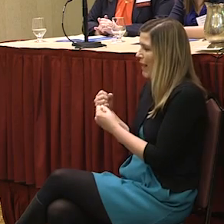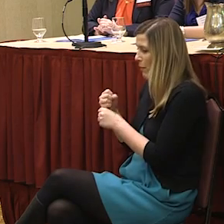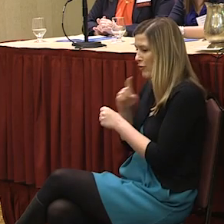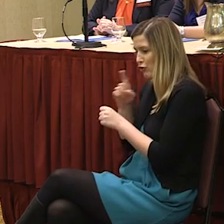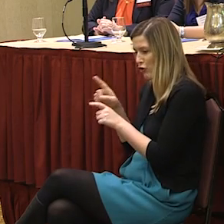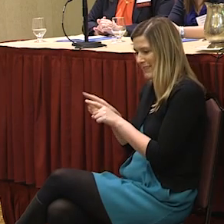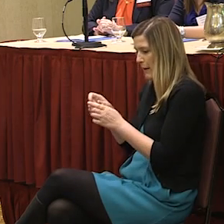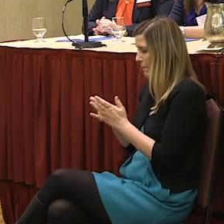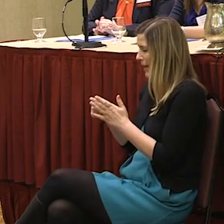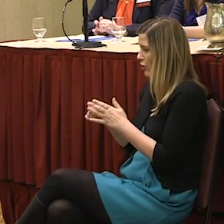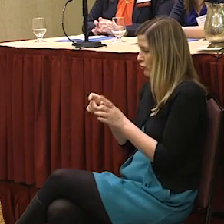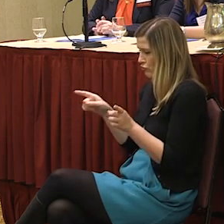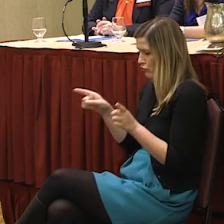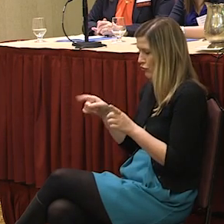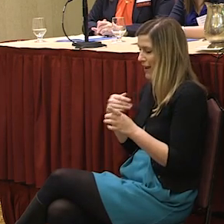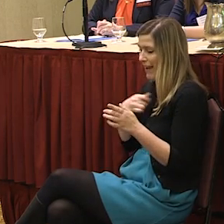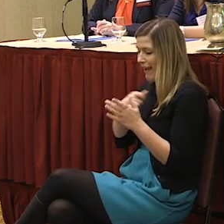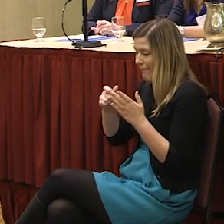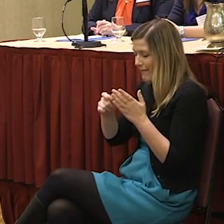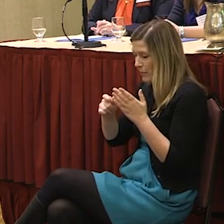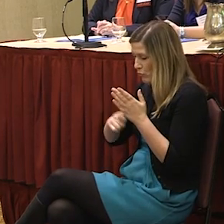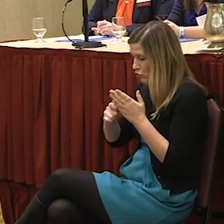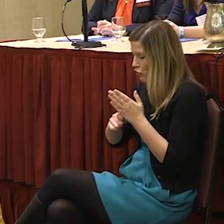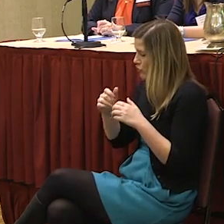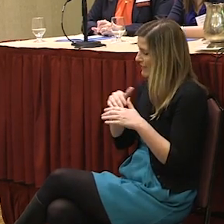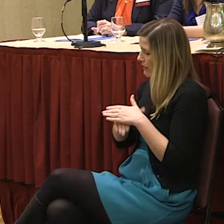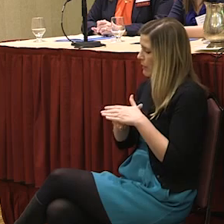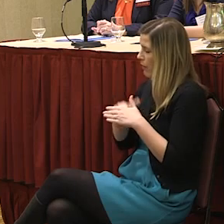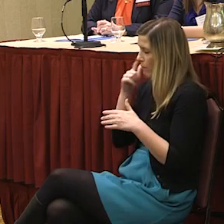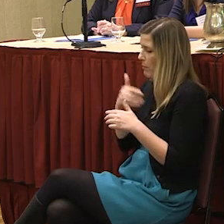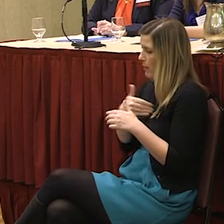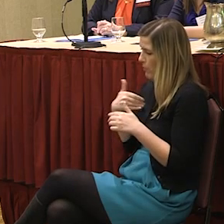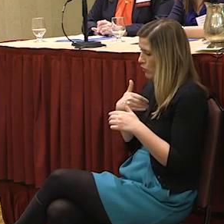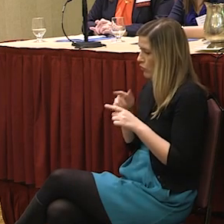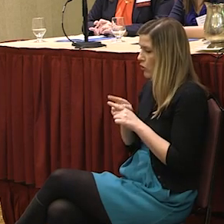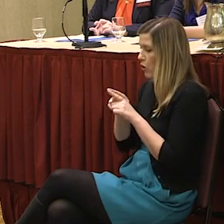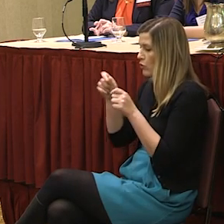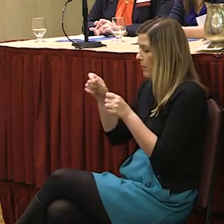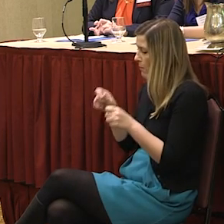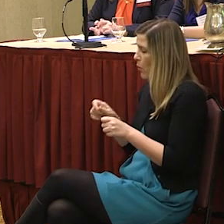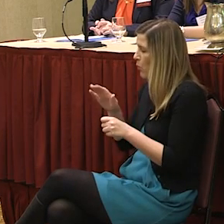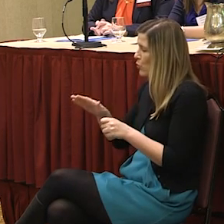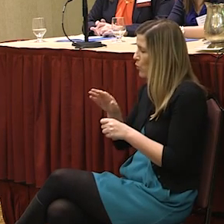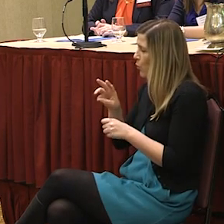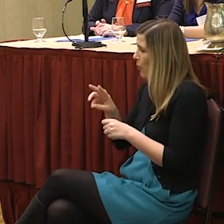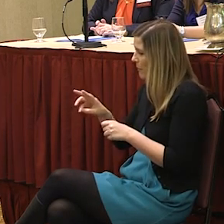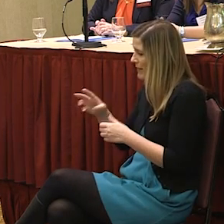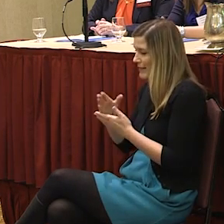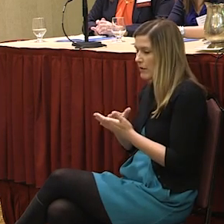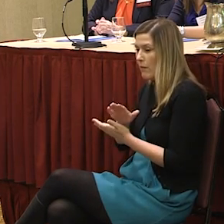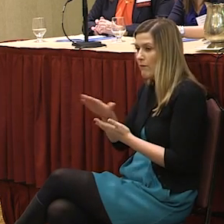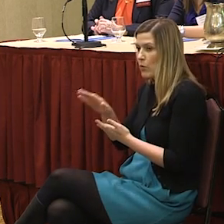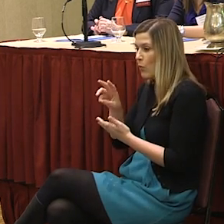same page. And have brochures accessible for your members. As well as post on your community sites. Some of your